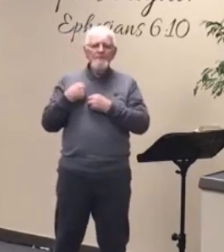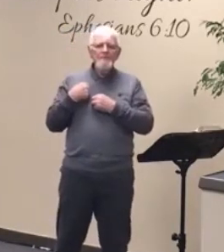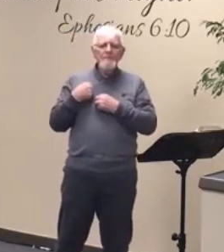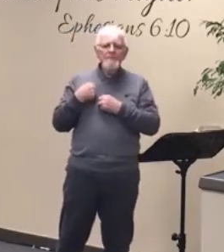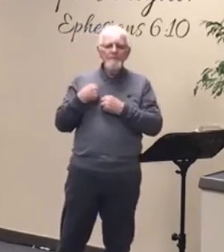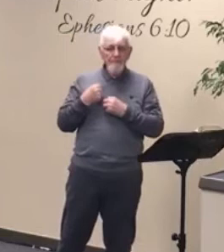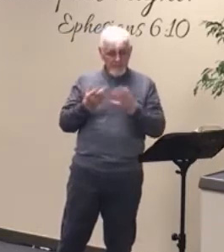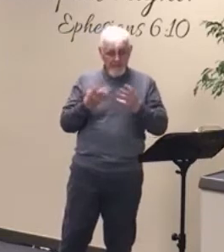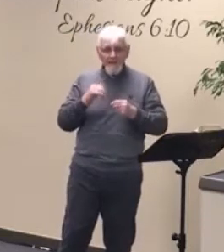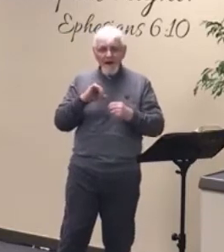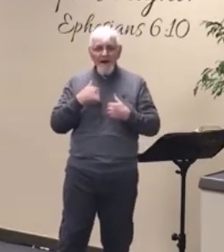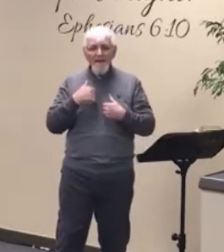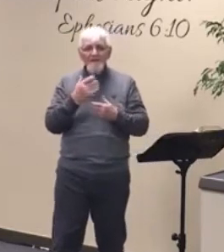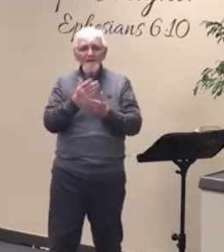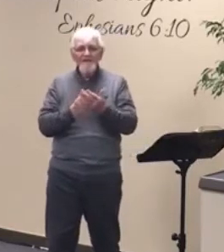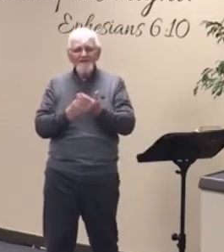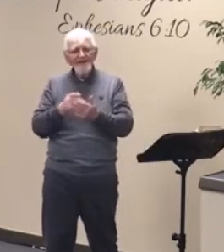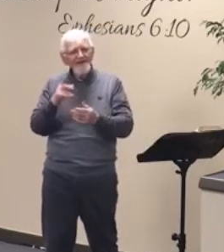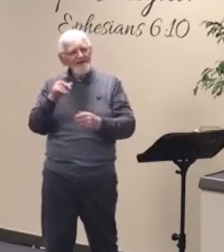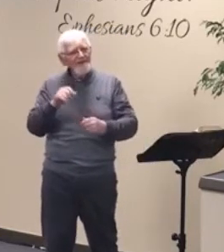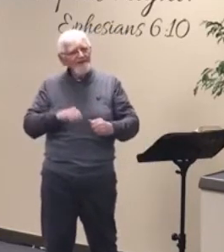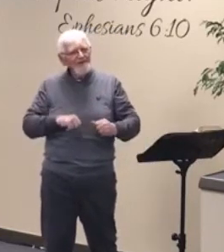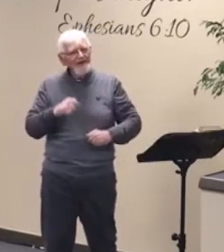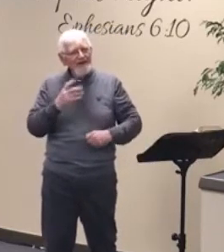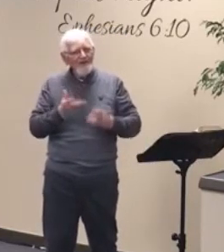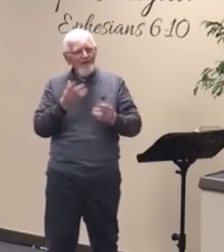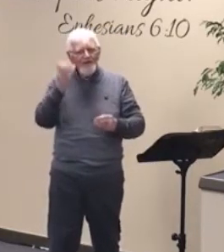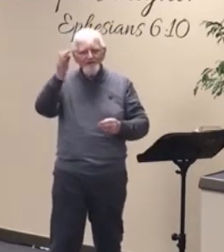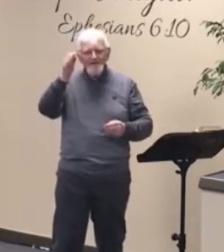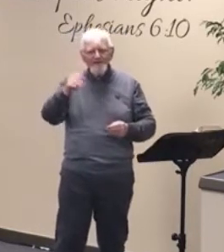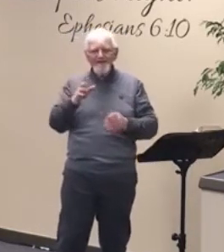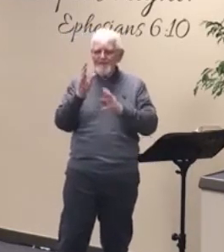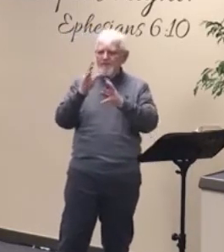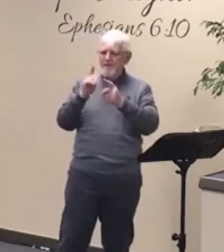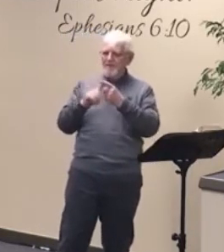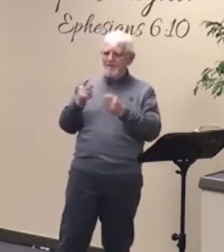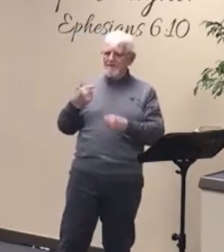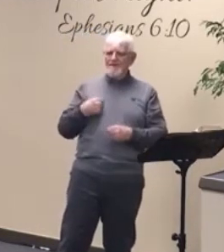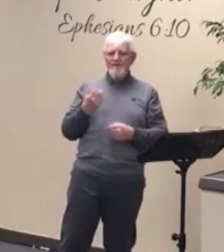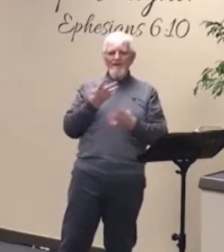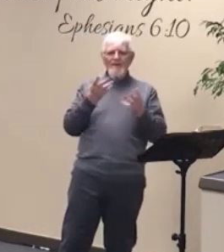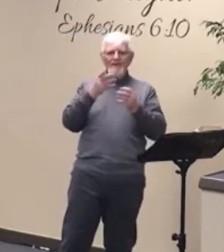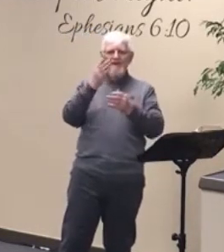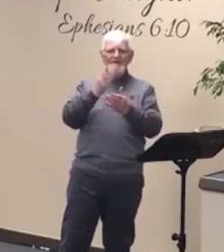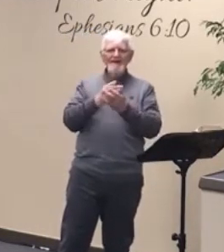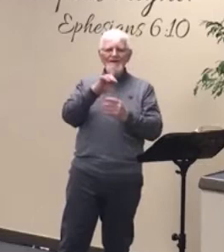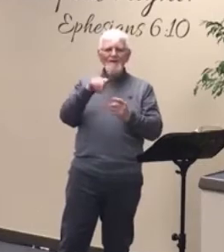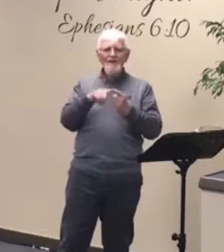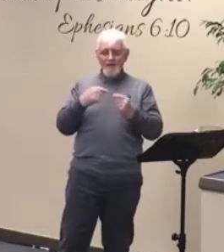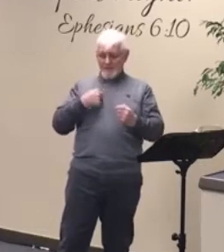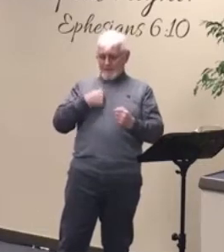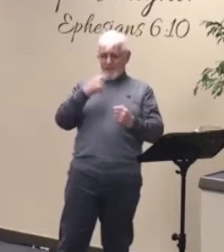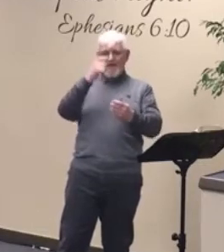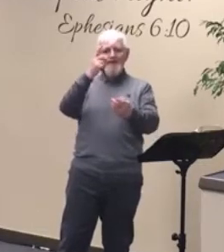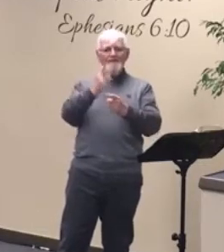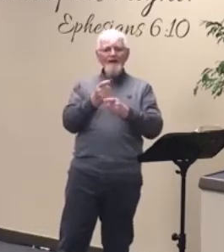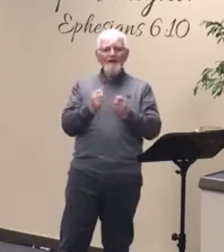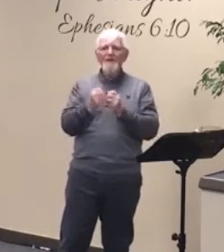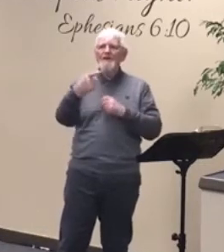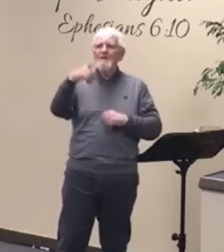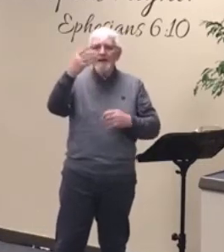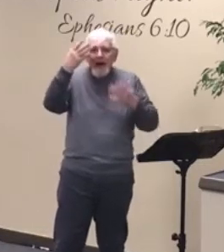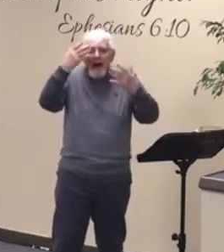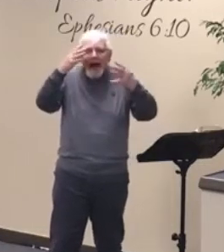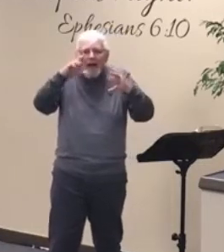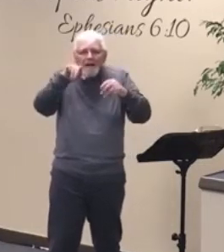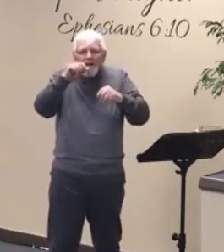Oh, maybe I did have a little bit of pride in me. Maybe the preacher was preaching at me, and maybe he stopped preaching on it after I finally got right with the Lord. I don't know. It's